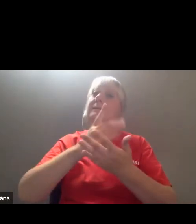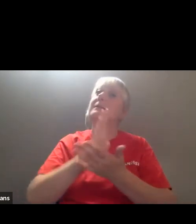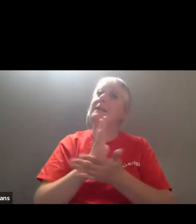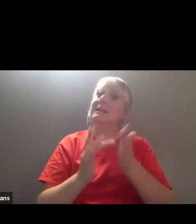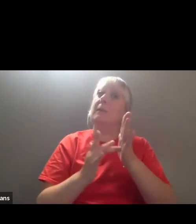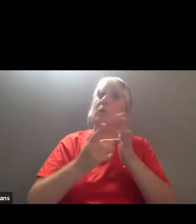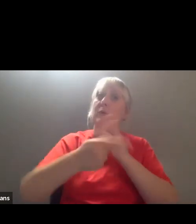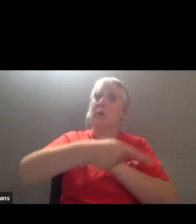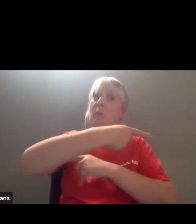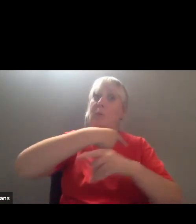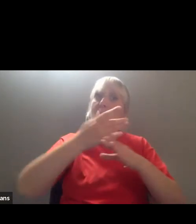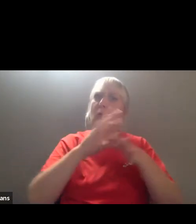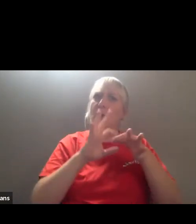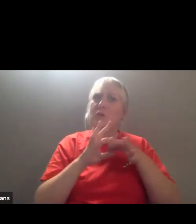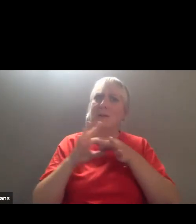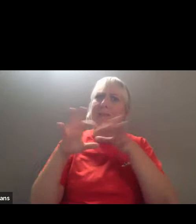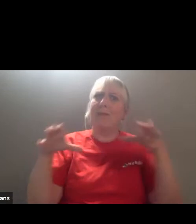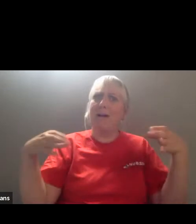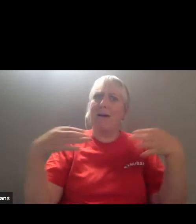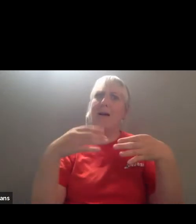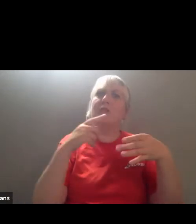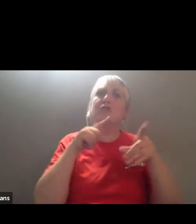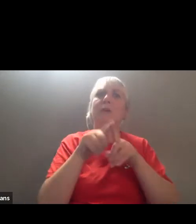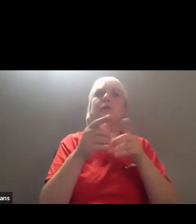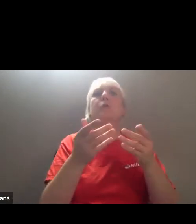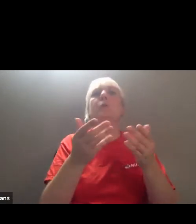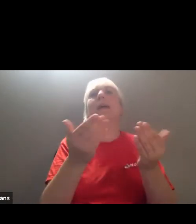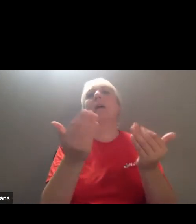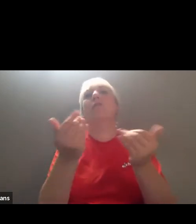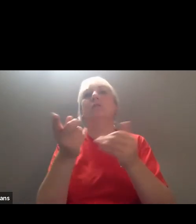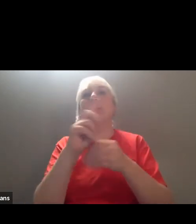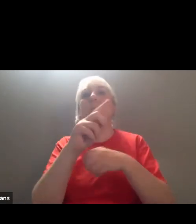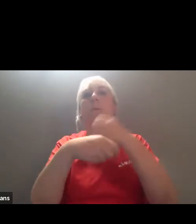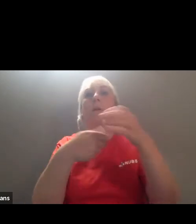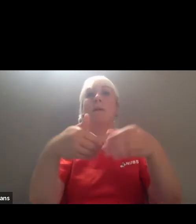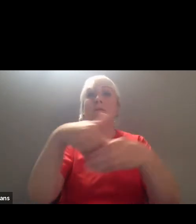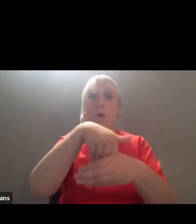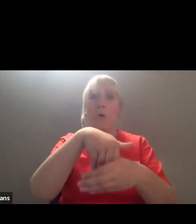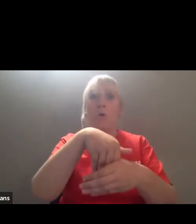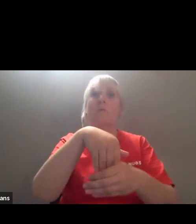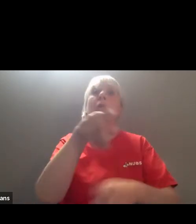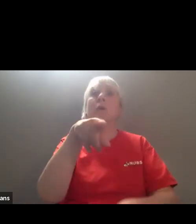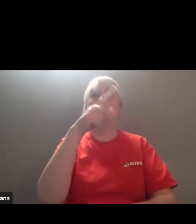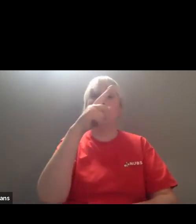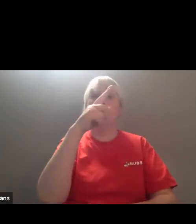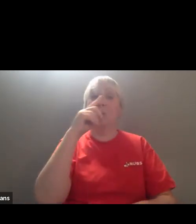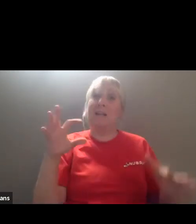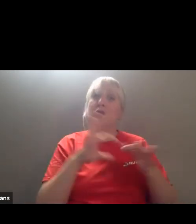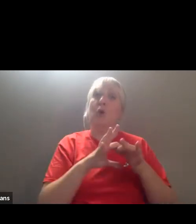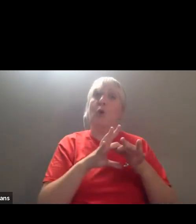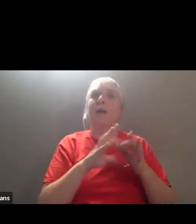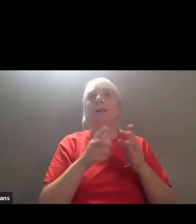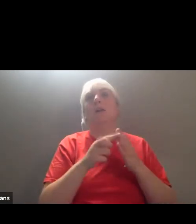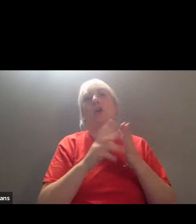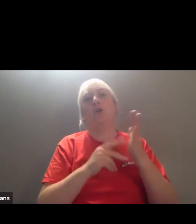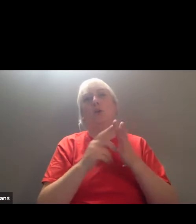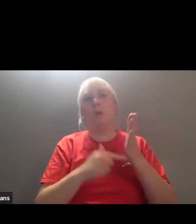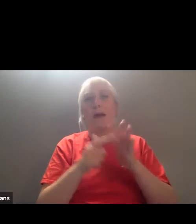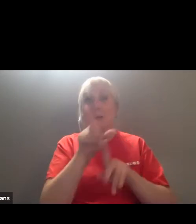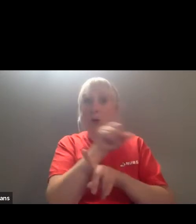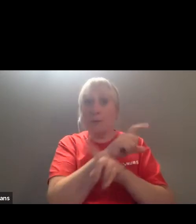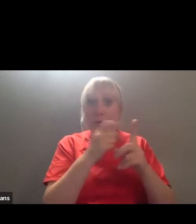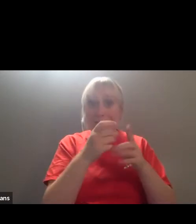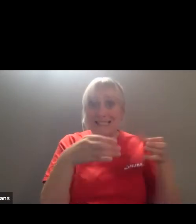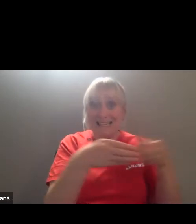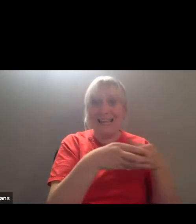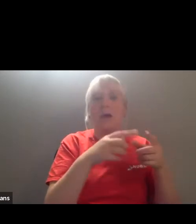campaign and also get other people involved. You can do that via Unite Community, you can do that via DPAC, your local housing